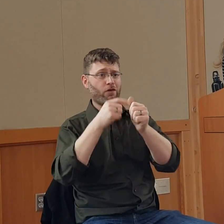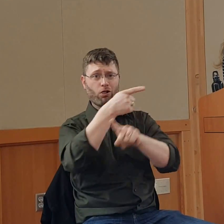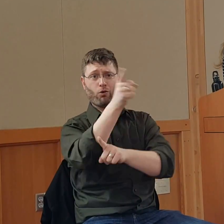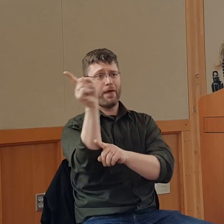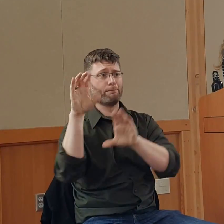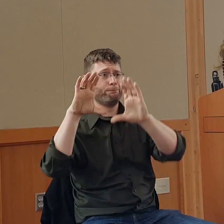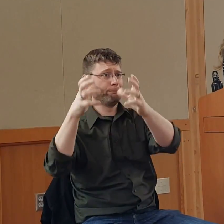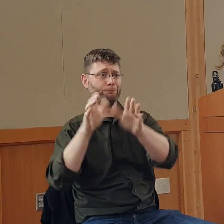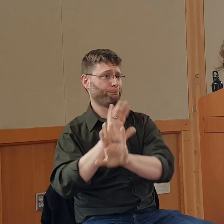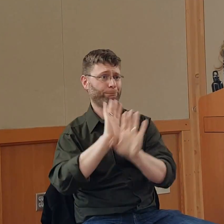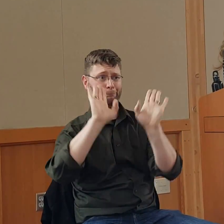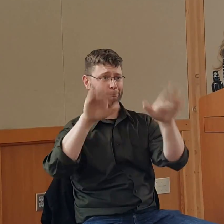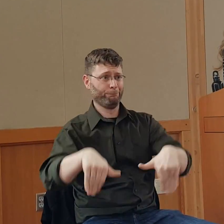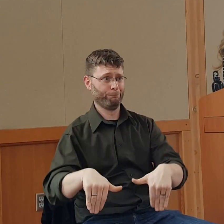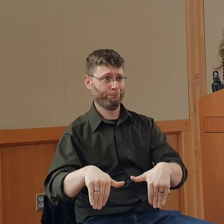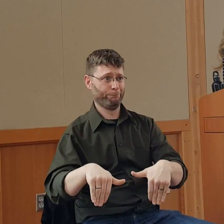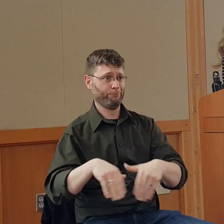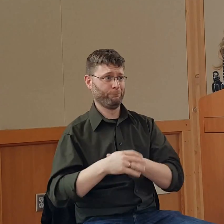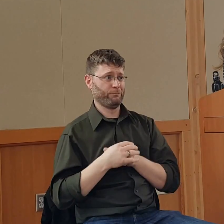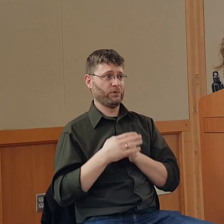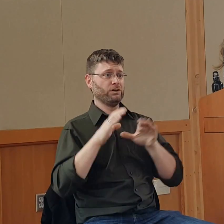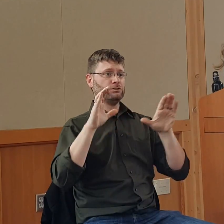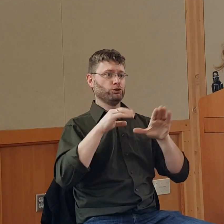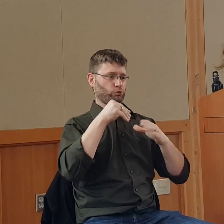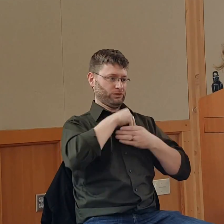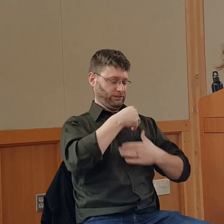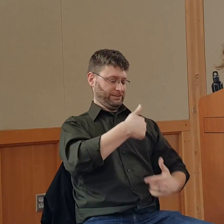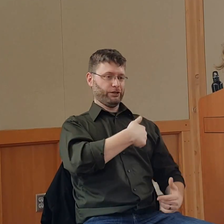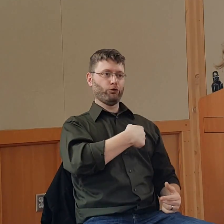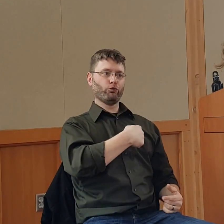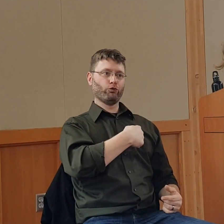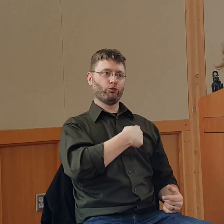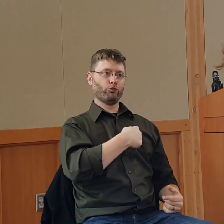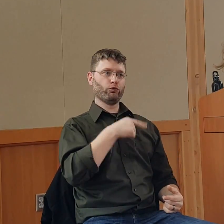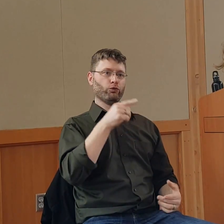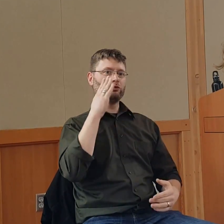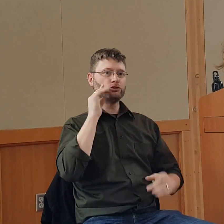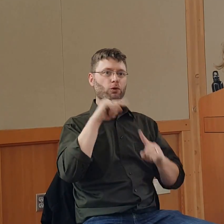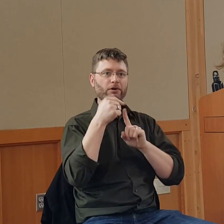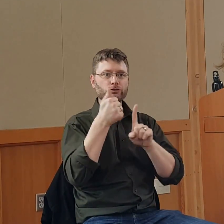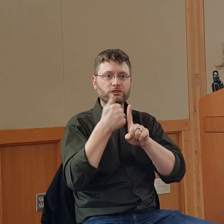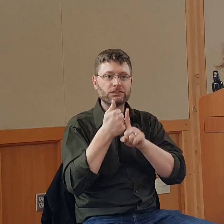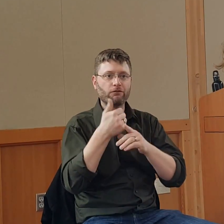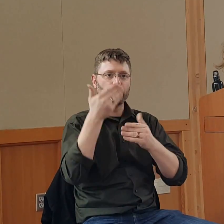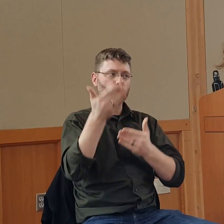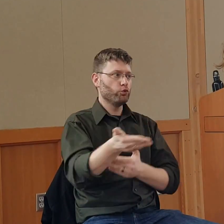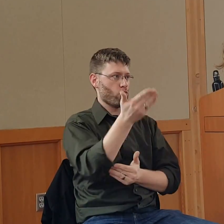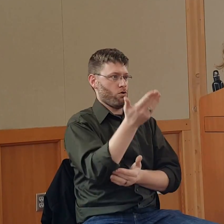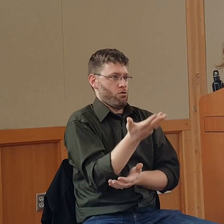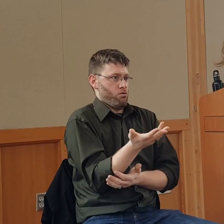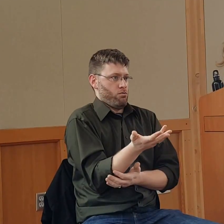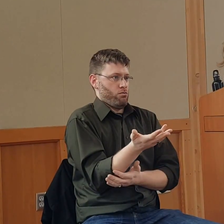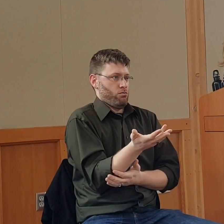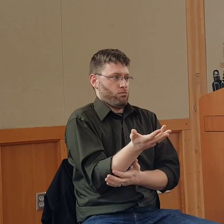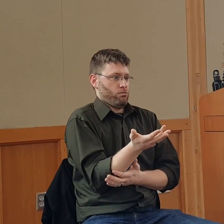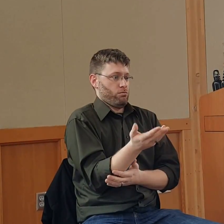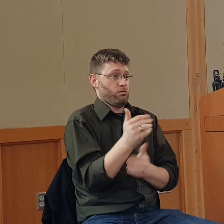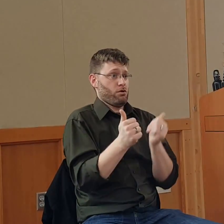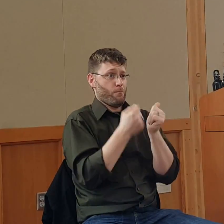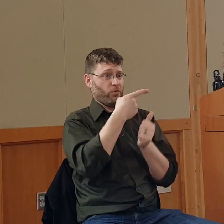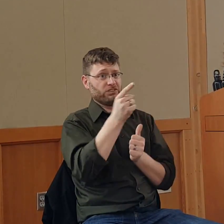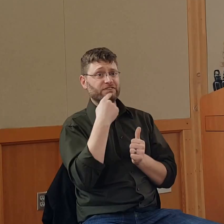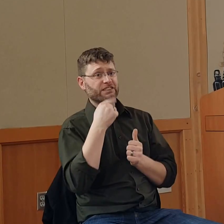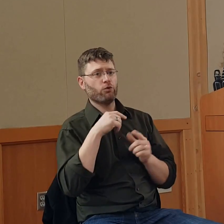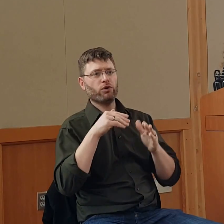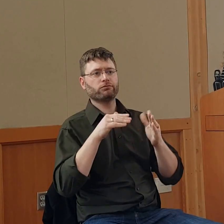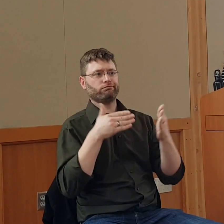saying to do or whatever. It's do what I know is in our hearts, who we really already are, right? Because most of us say that we're